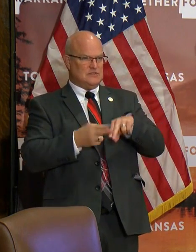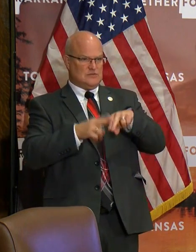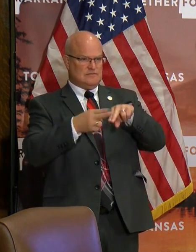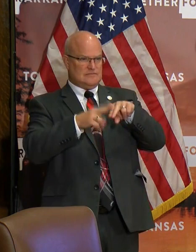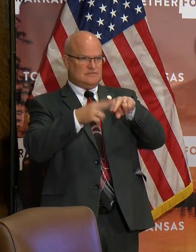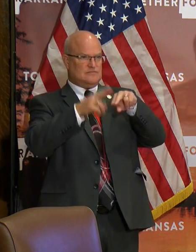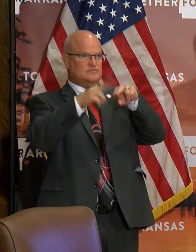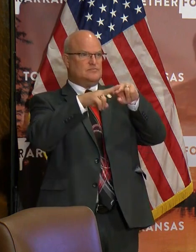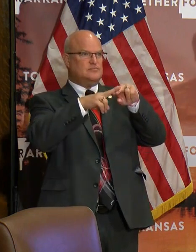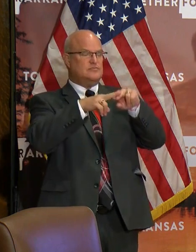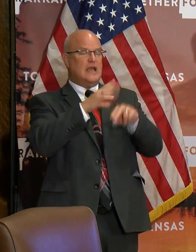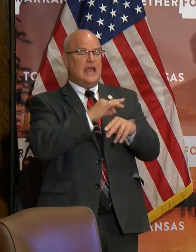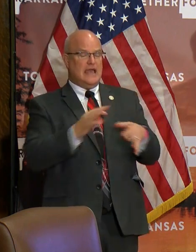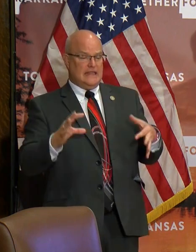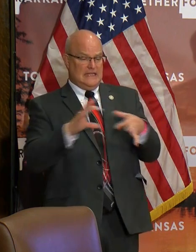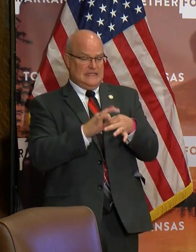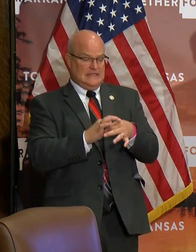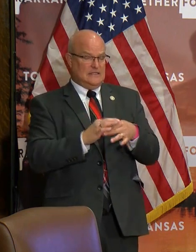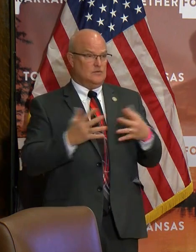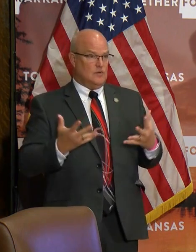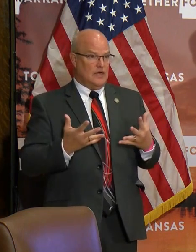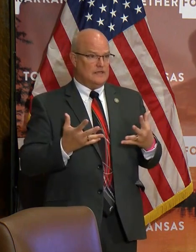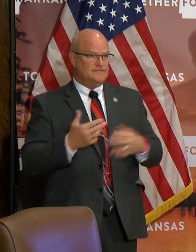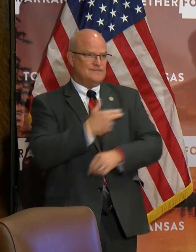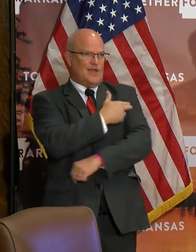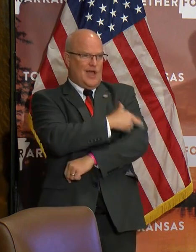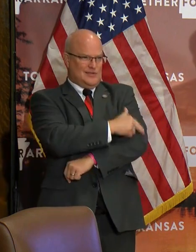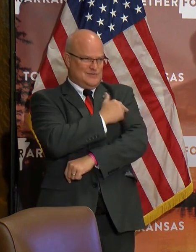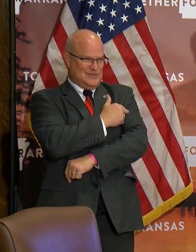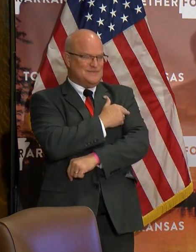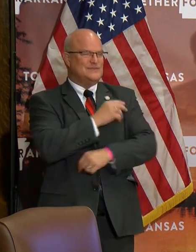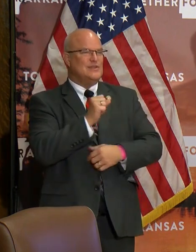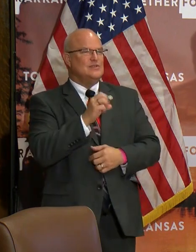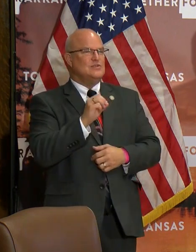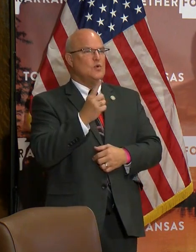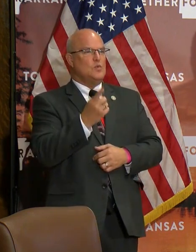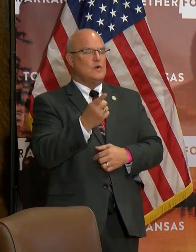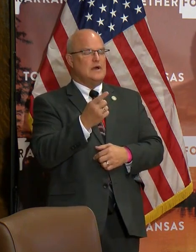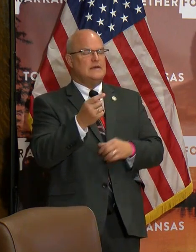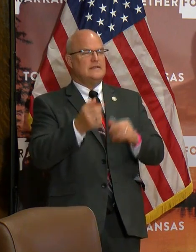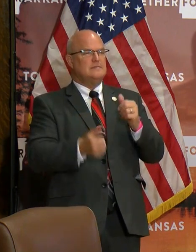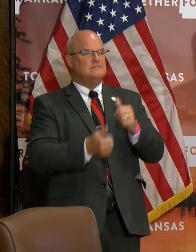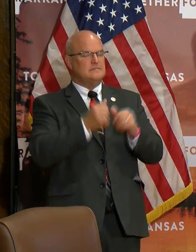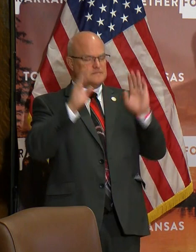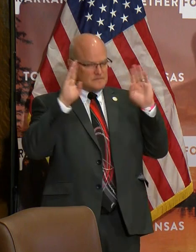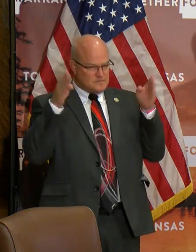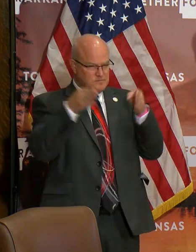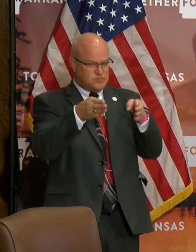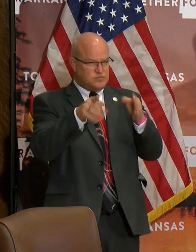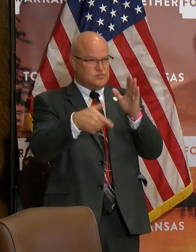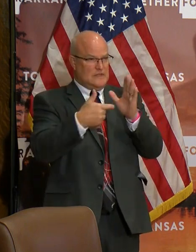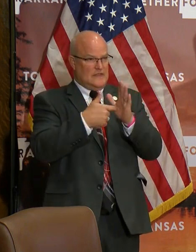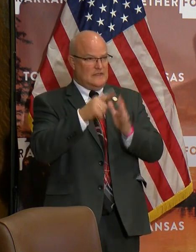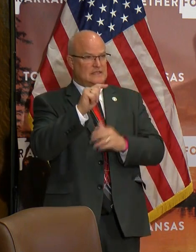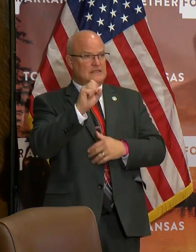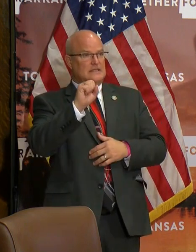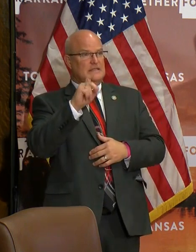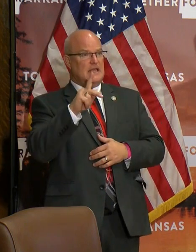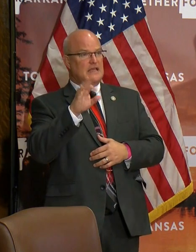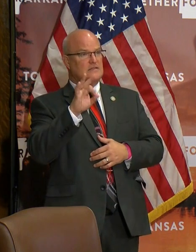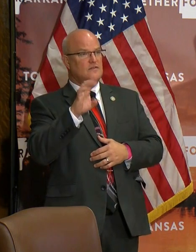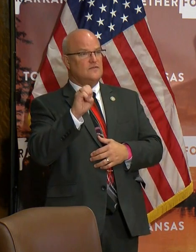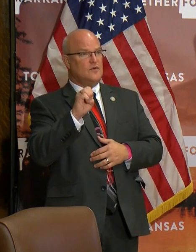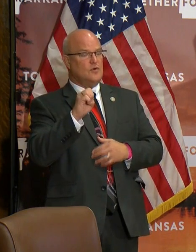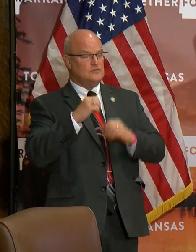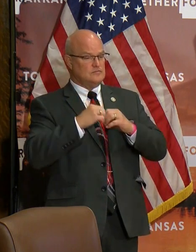the critical link is our hospitals. And so one of the major focal points of this task force will be